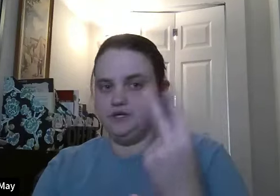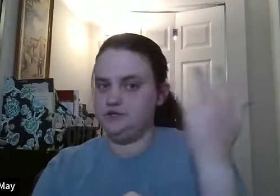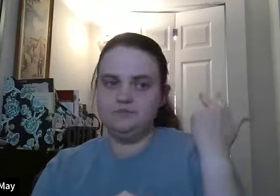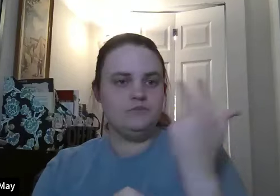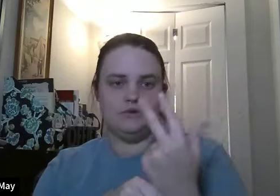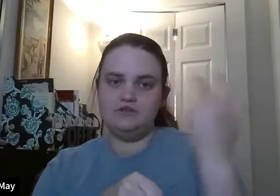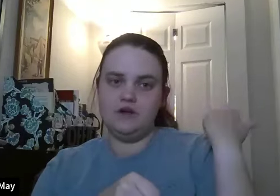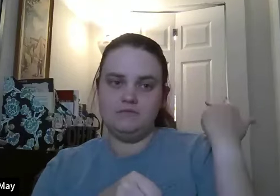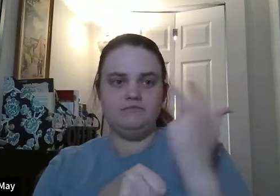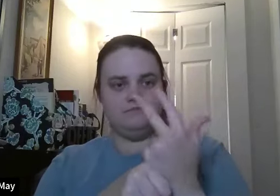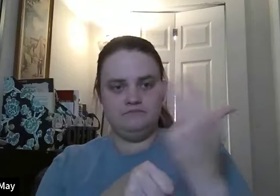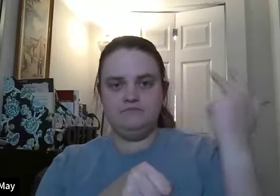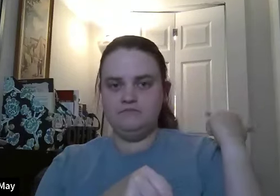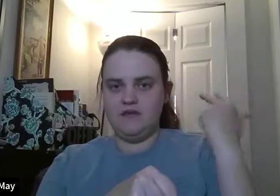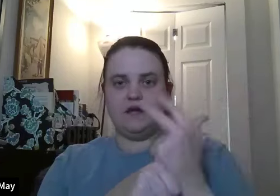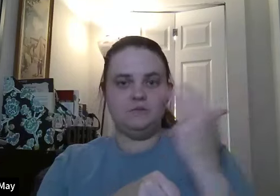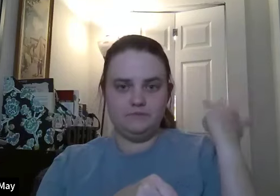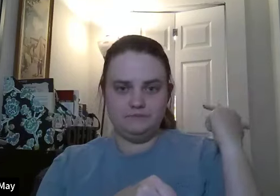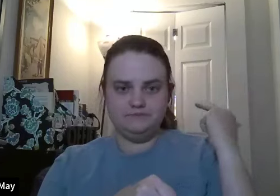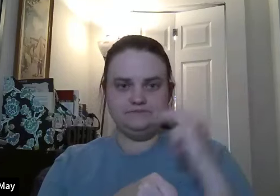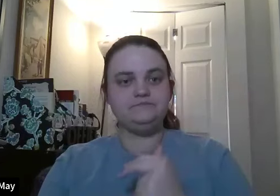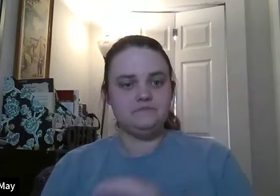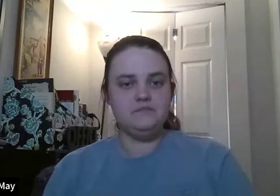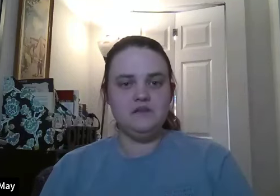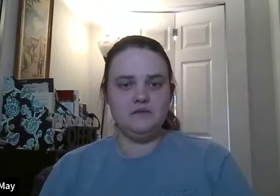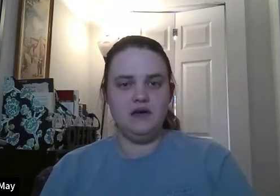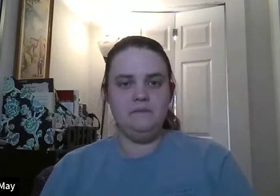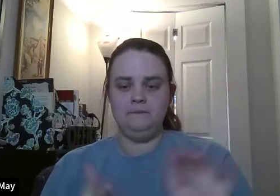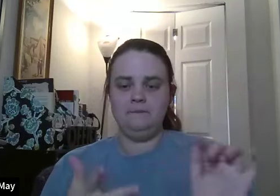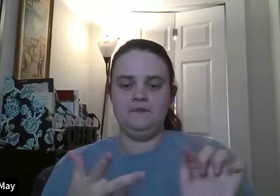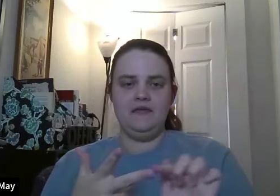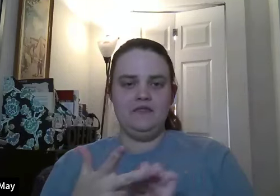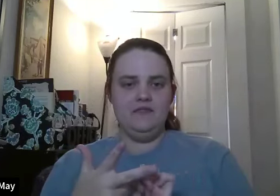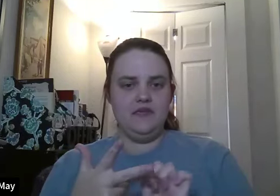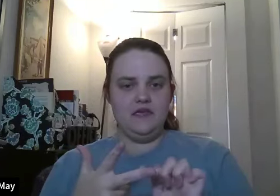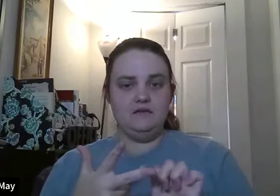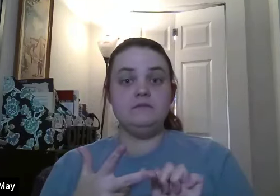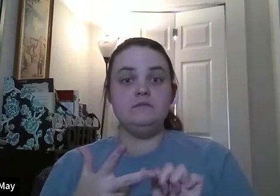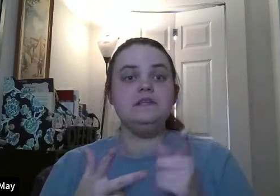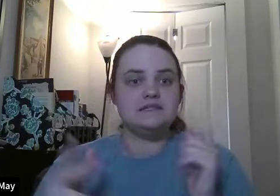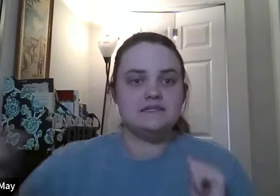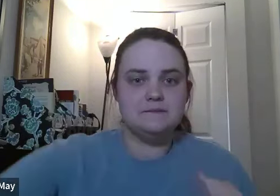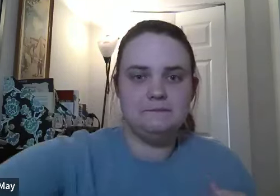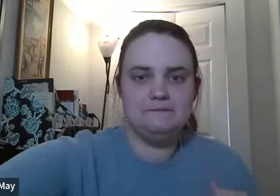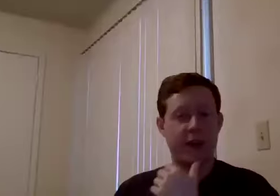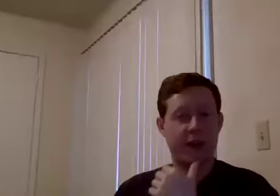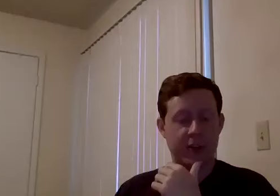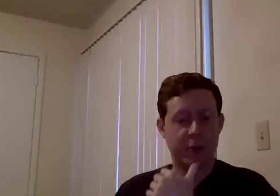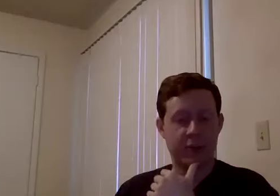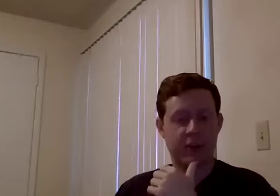years, 3 years ago. That kind of one. Okay? Question. Then, yes. So since we have like specific